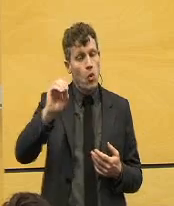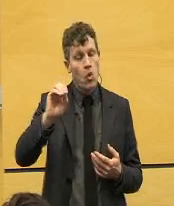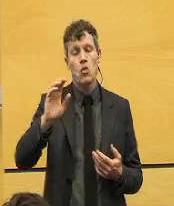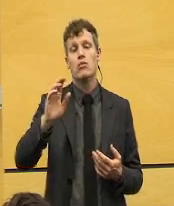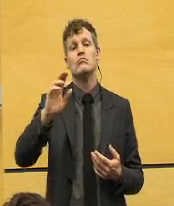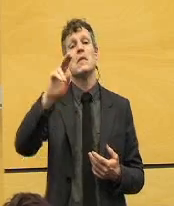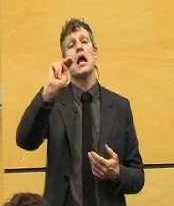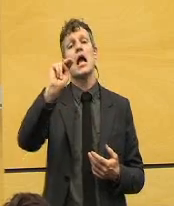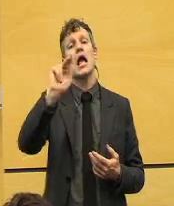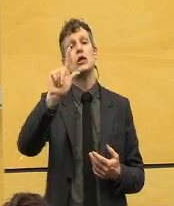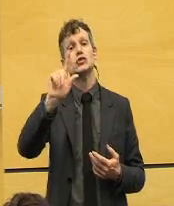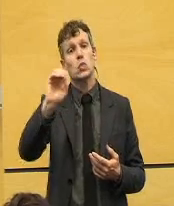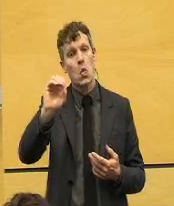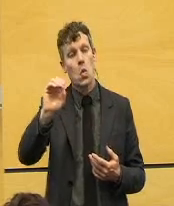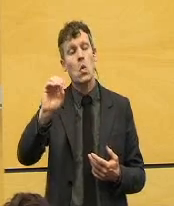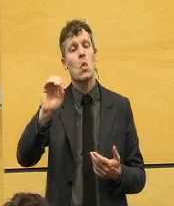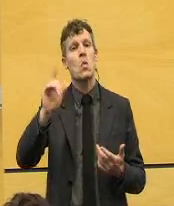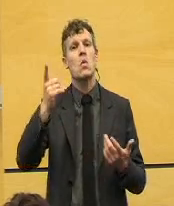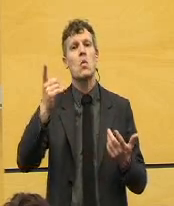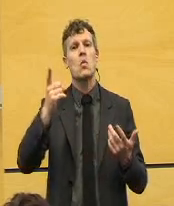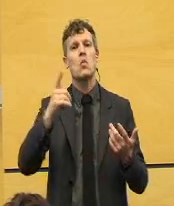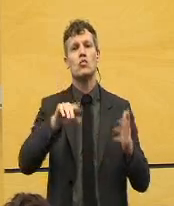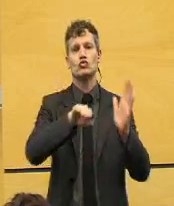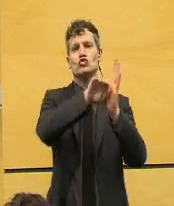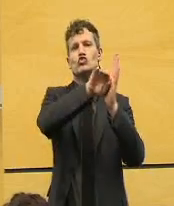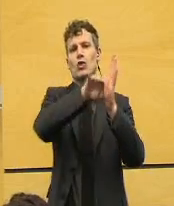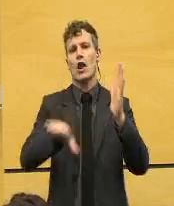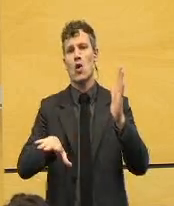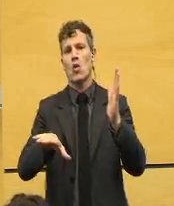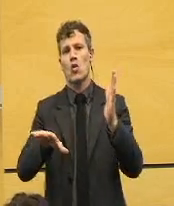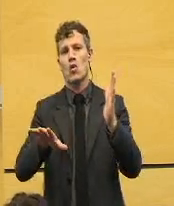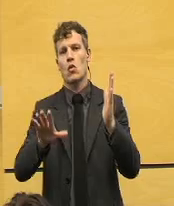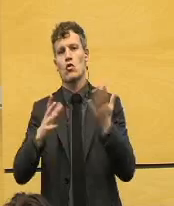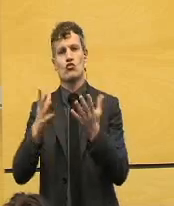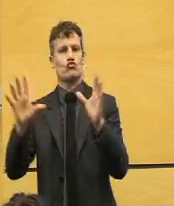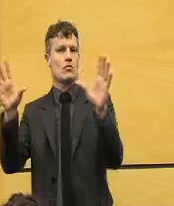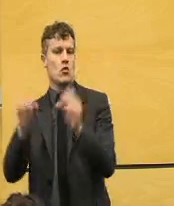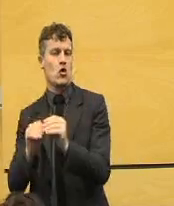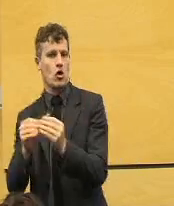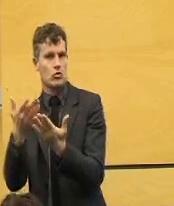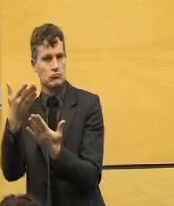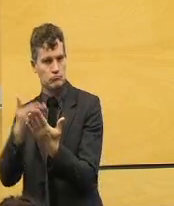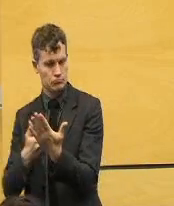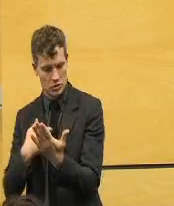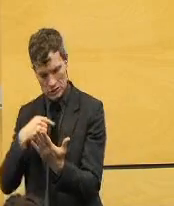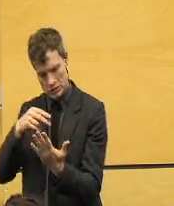reports, and I think